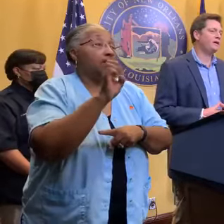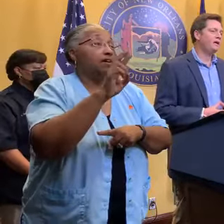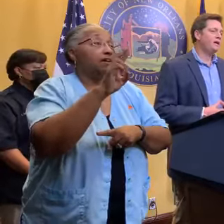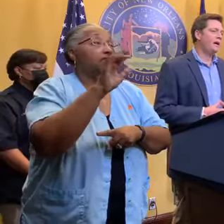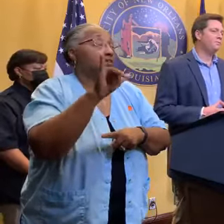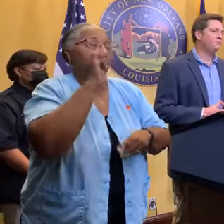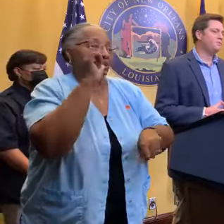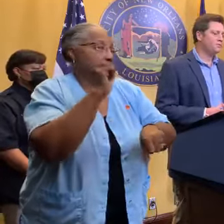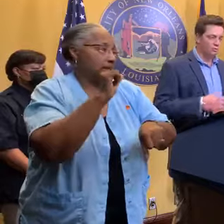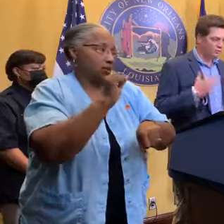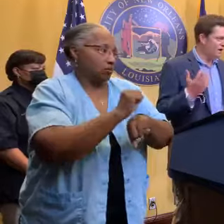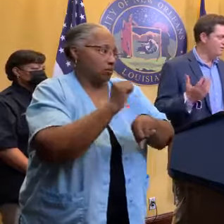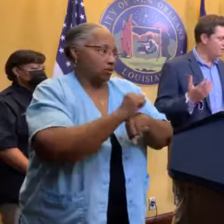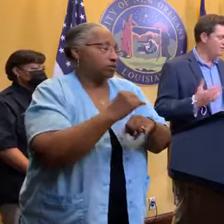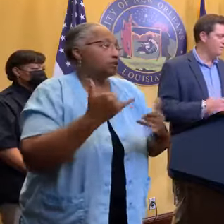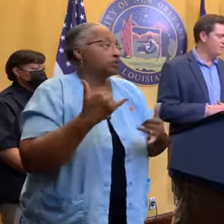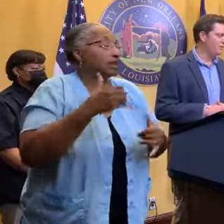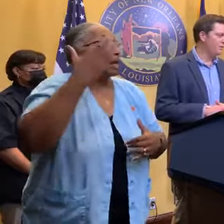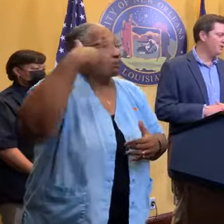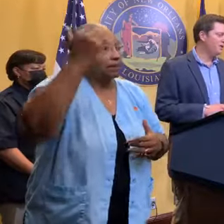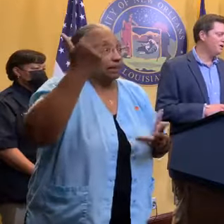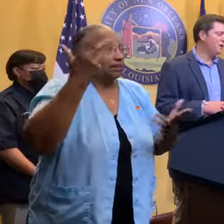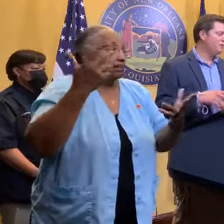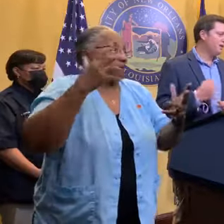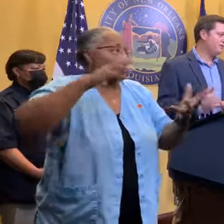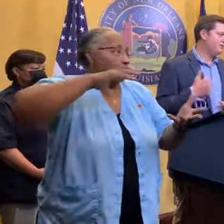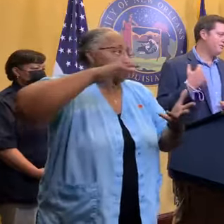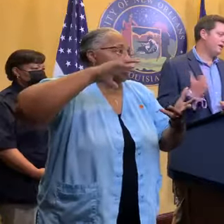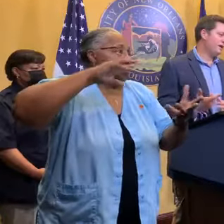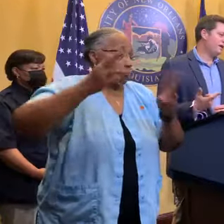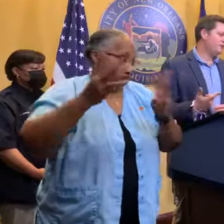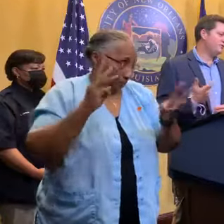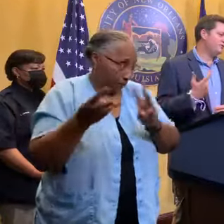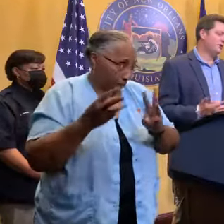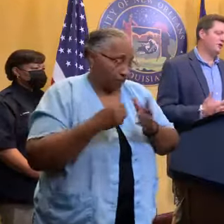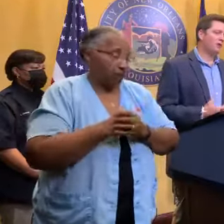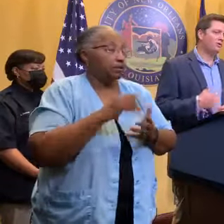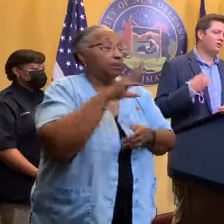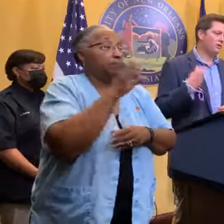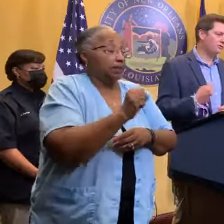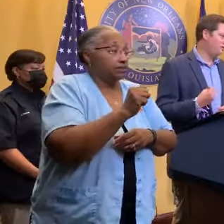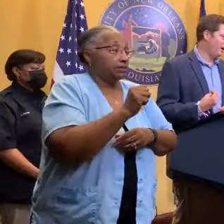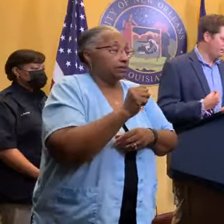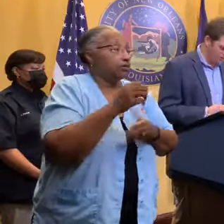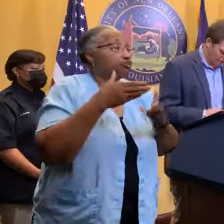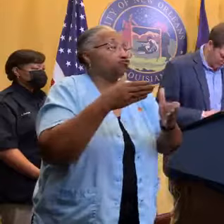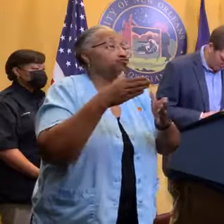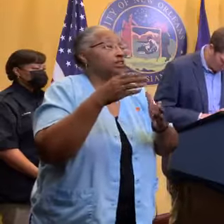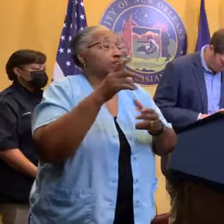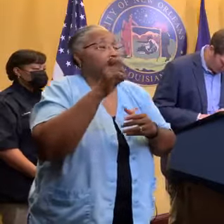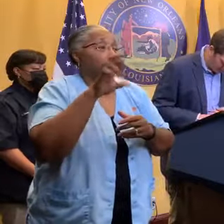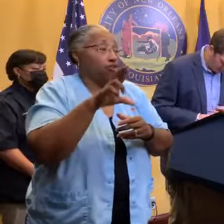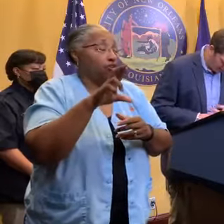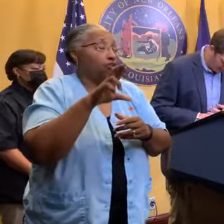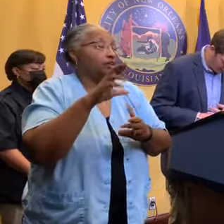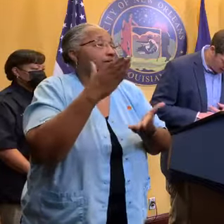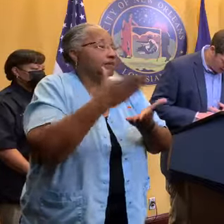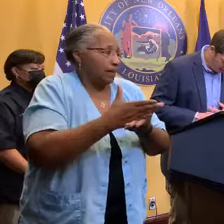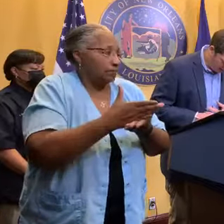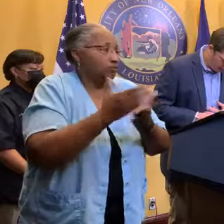today due to obviously the inclement weather. Buses and streetcars are ceasing operations by 1 today.